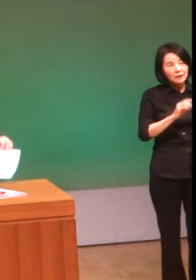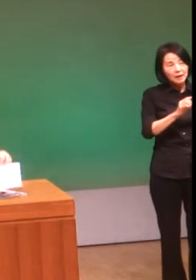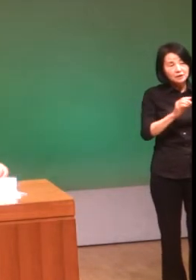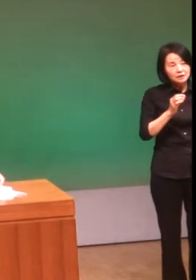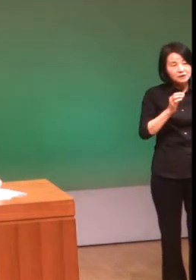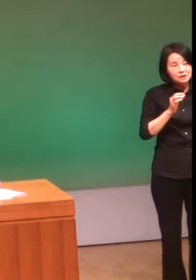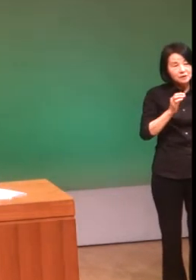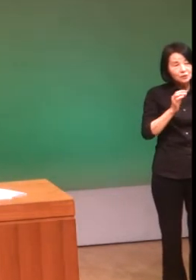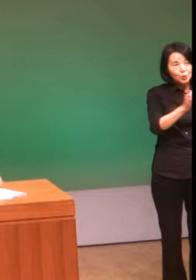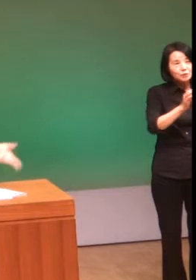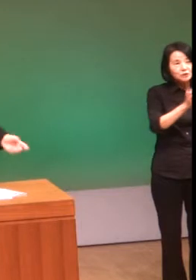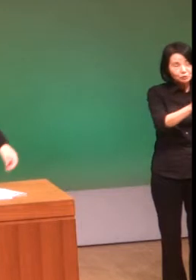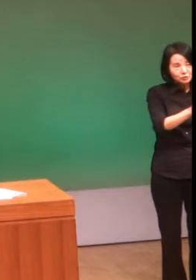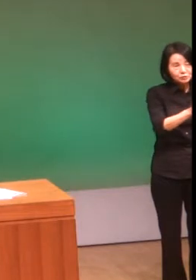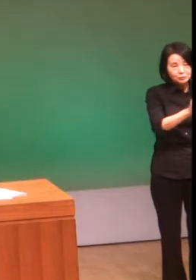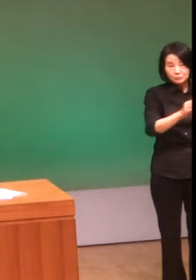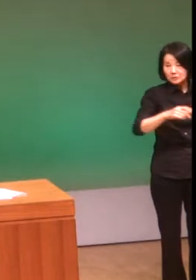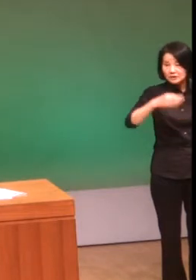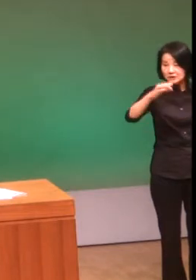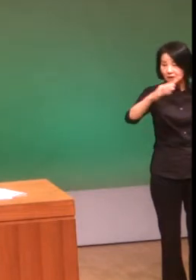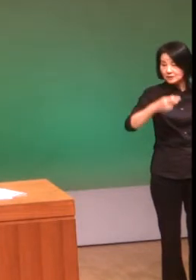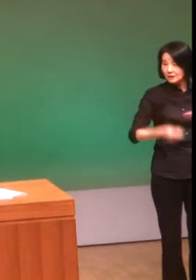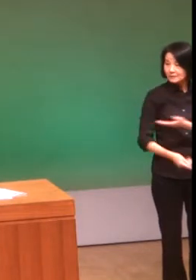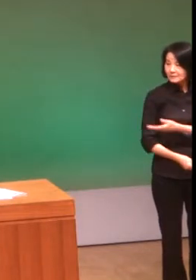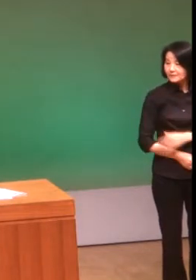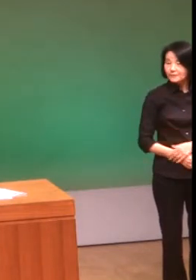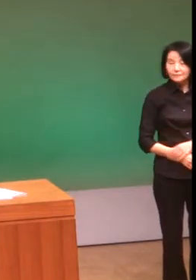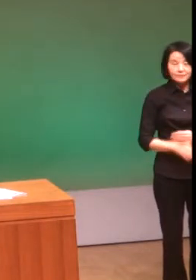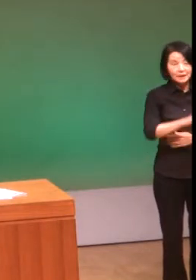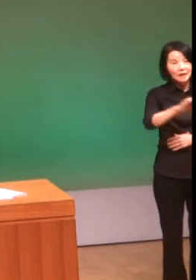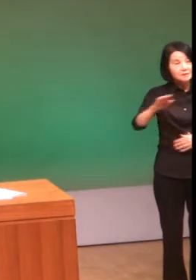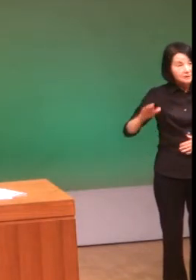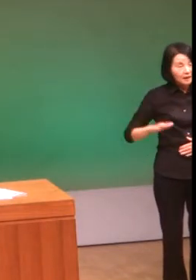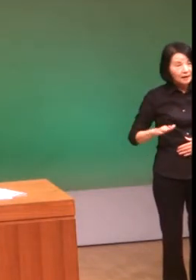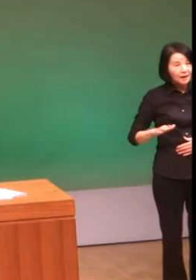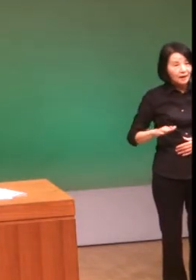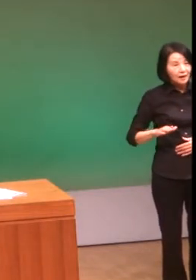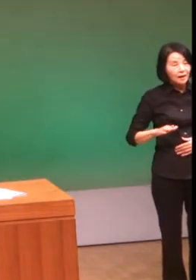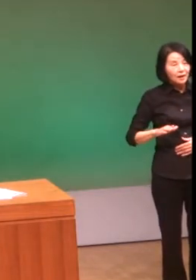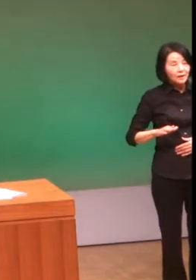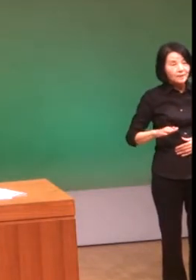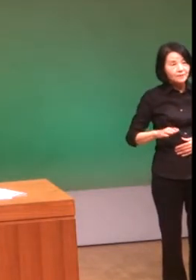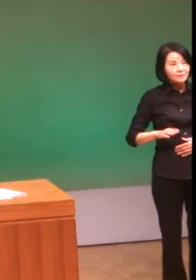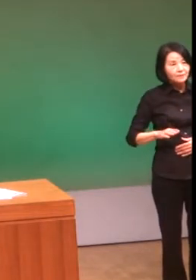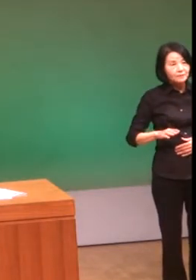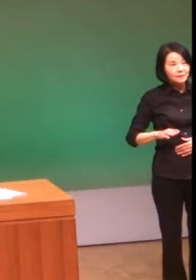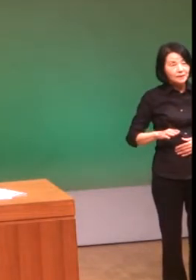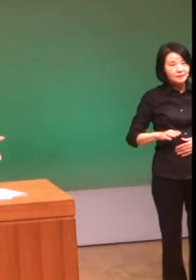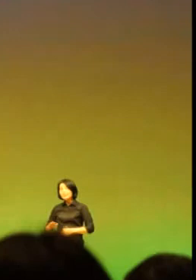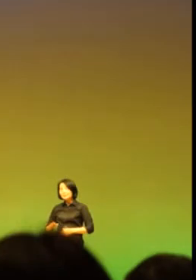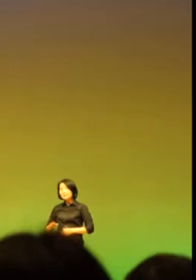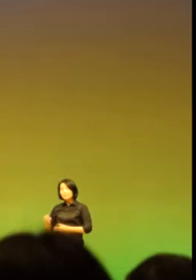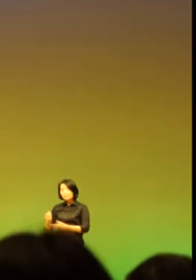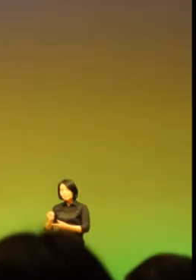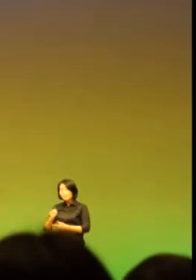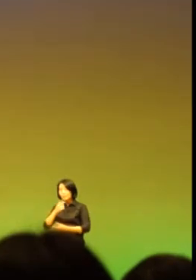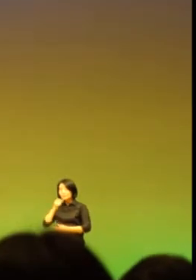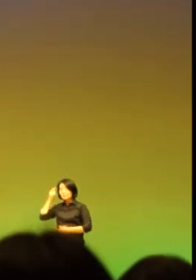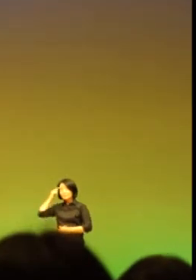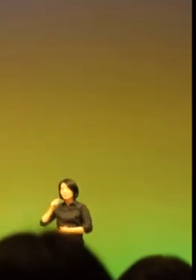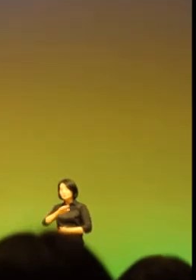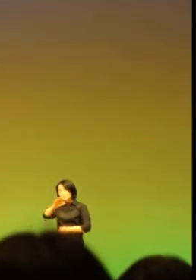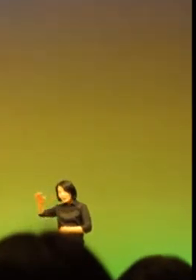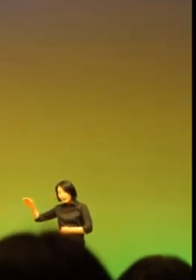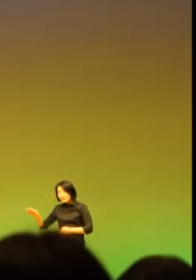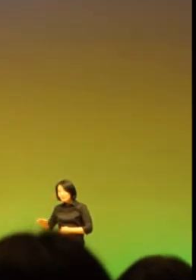you. And everybody has a role to play in bringing us towards a world free of nuclear weapons. There are going to be challenges,